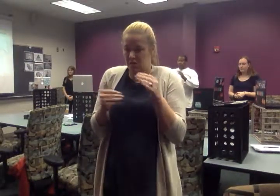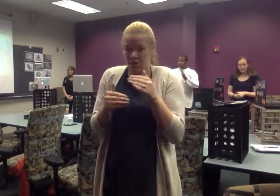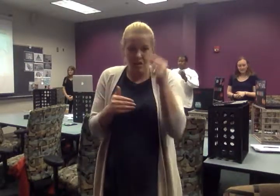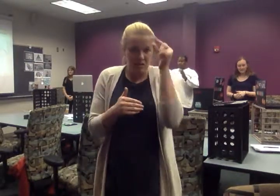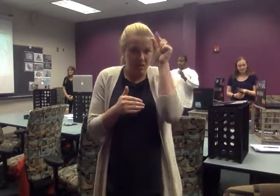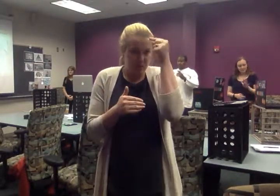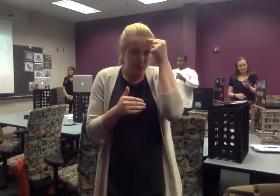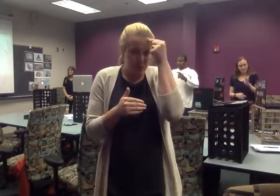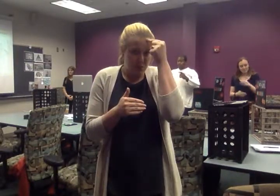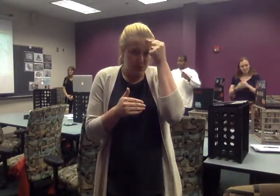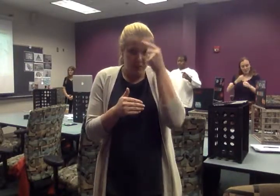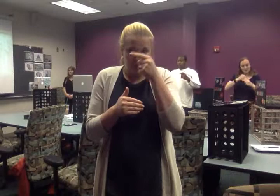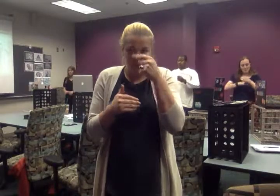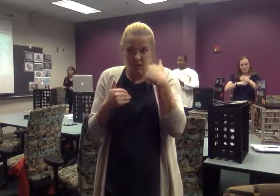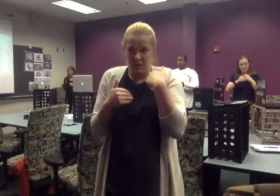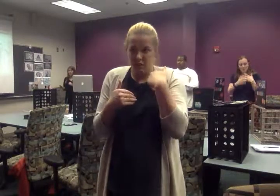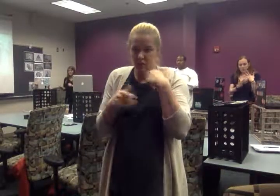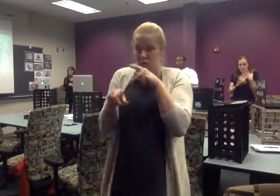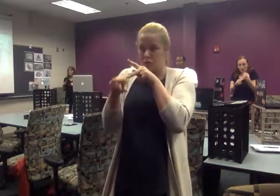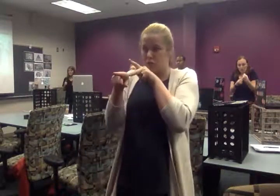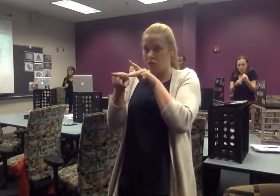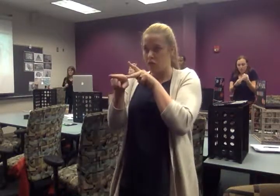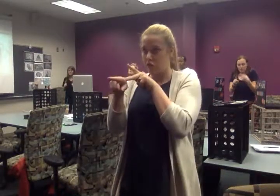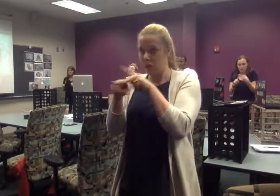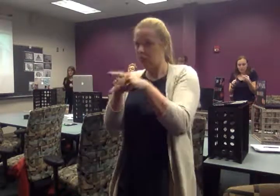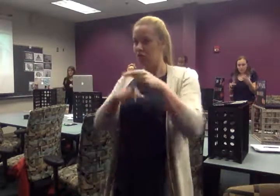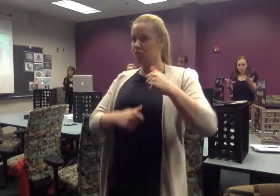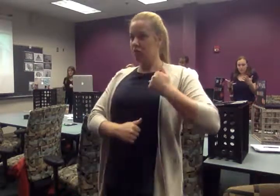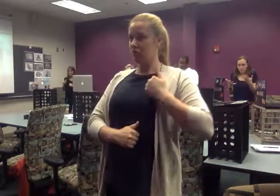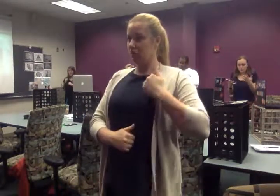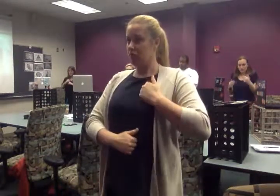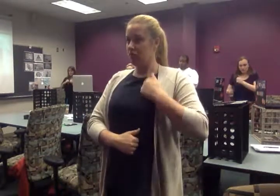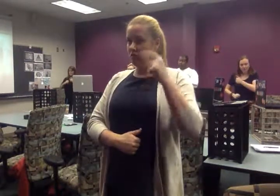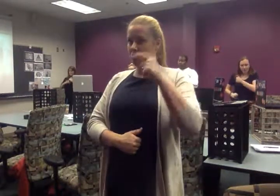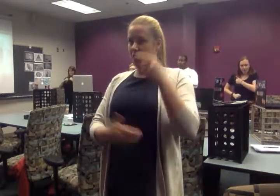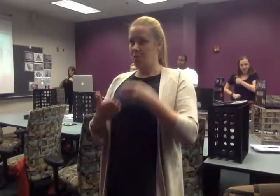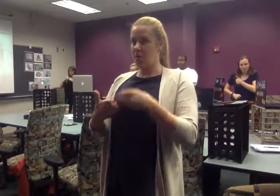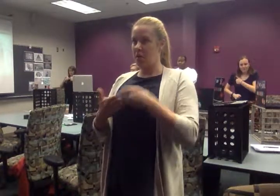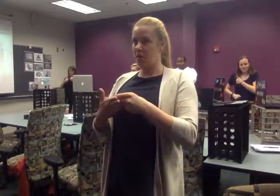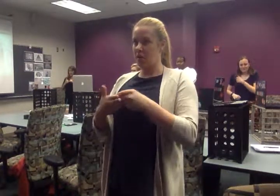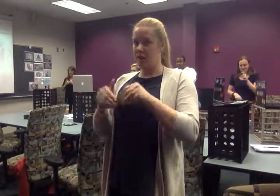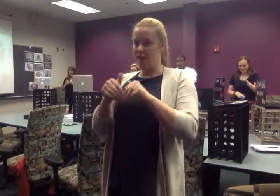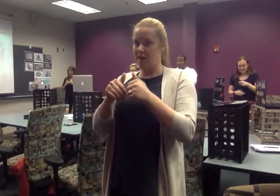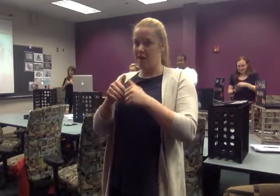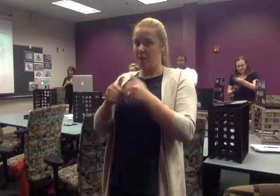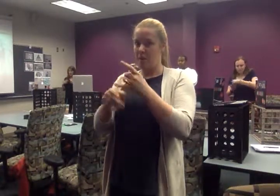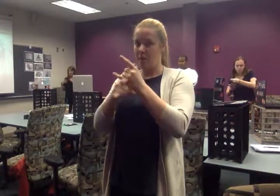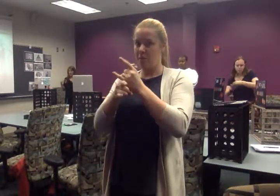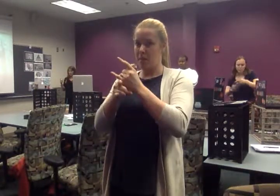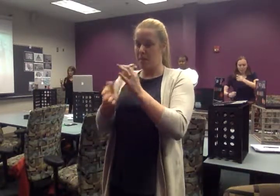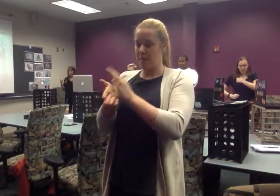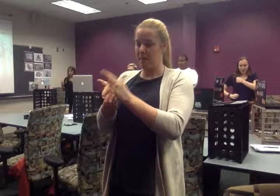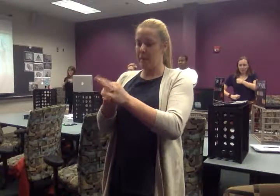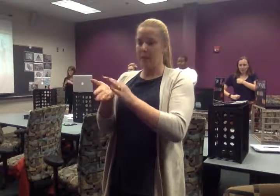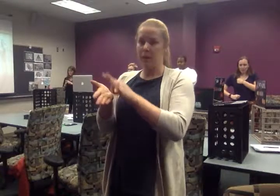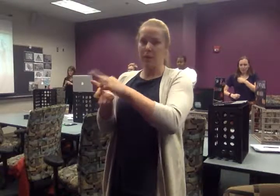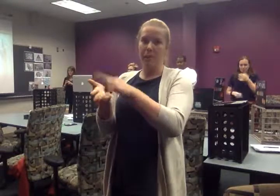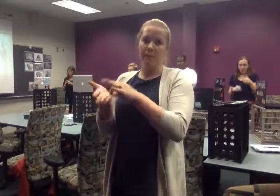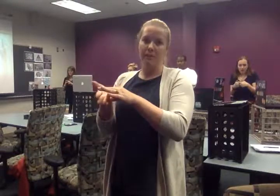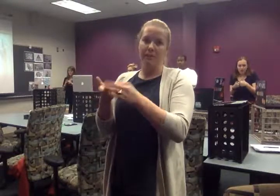power on professional armies that needed to be paid, and coins were a great way to pay them. It just works much better than like trying to split up